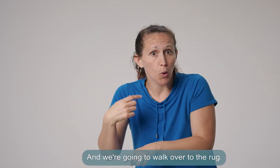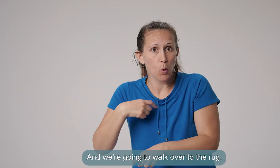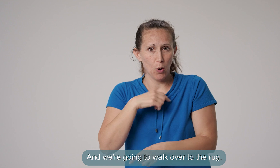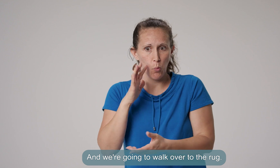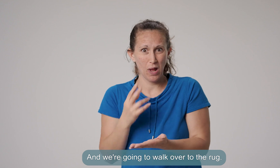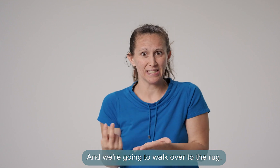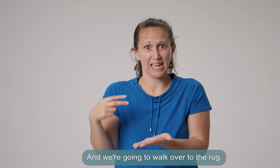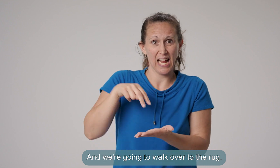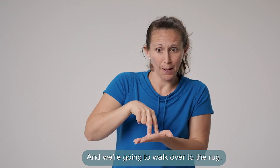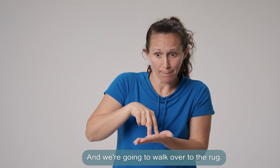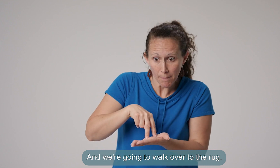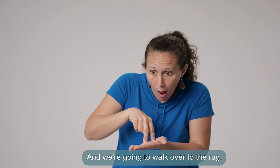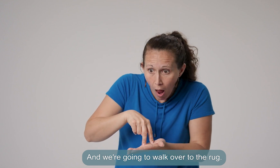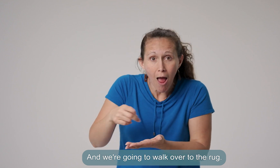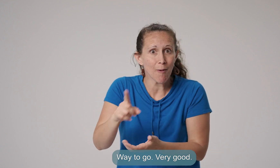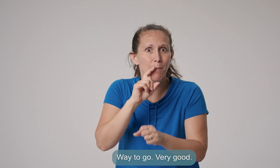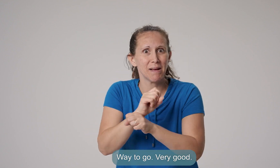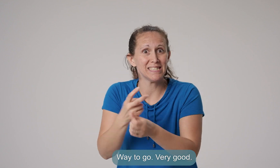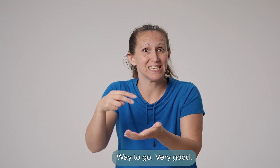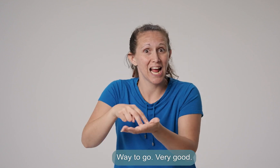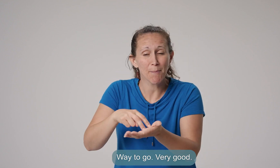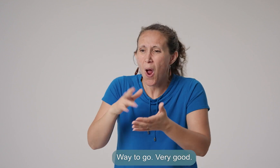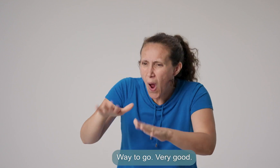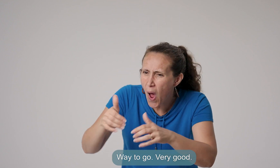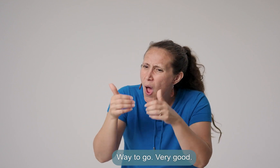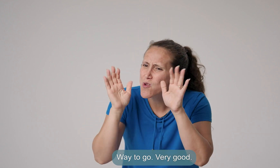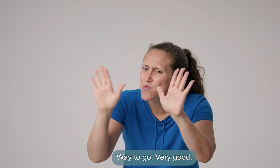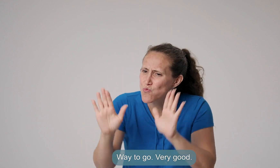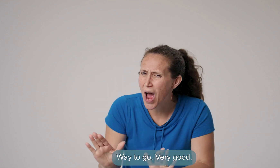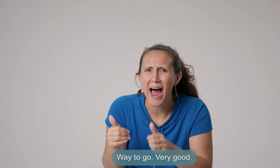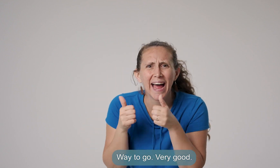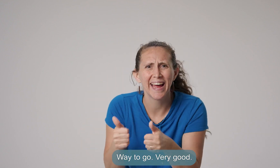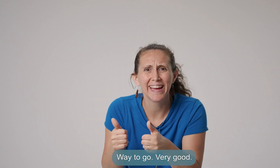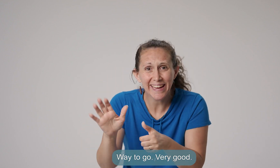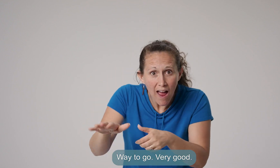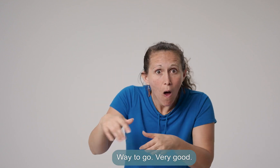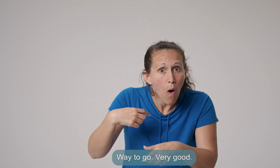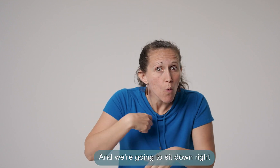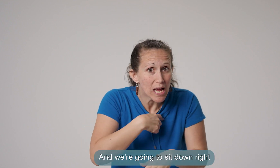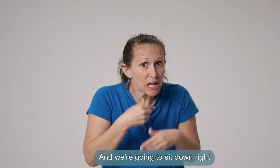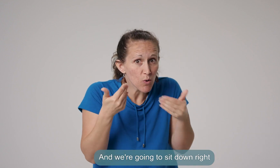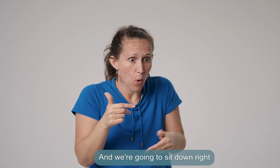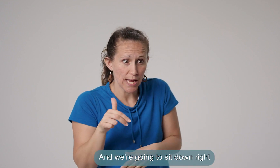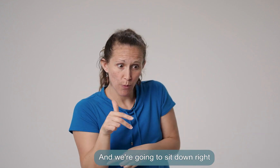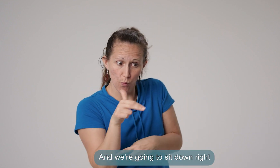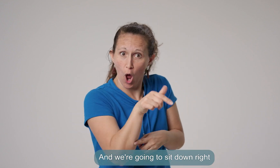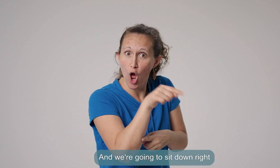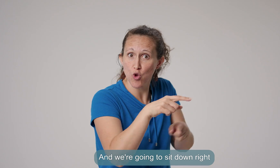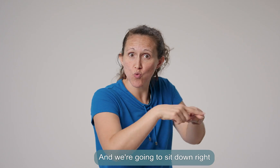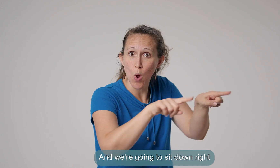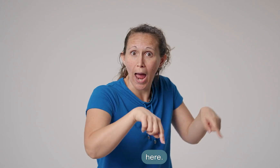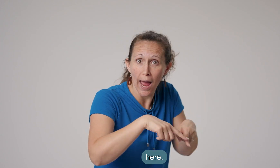And we're going to walk over to the rug. Way to go. Very good. And we're going to sit down right here.